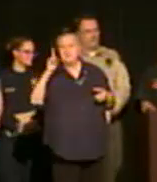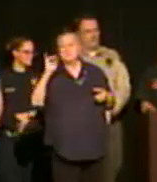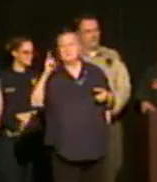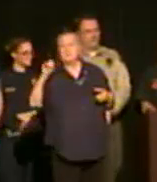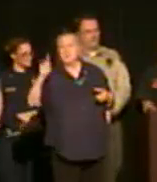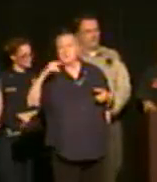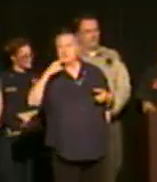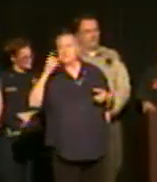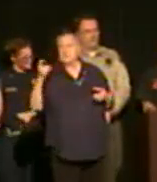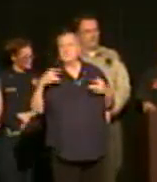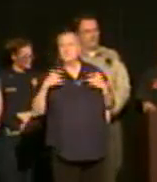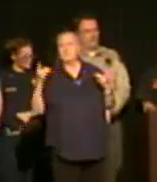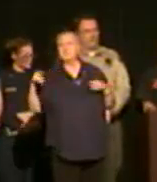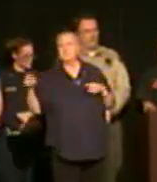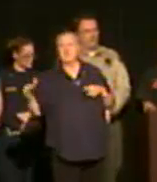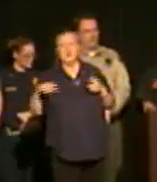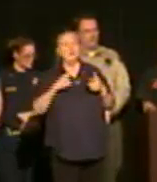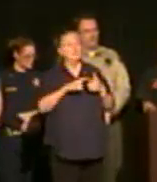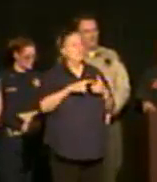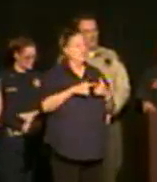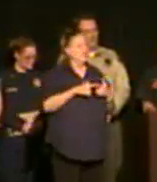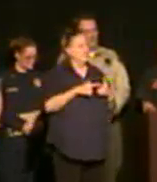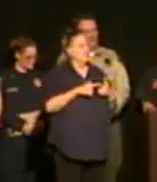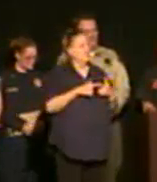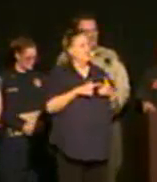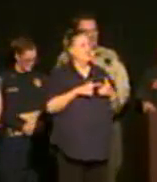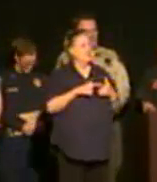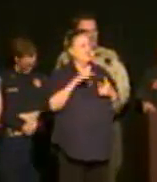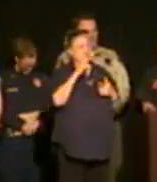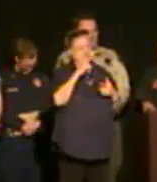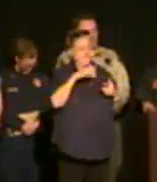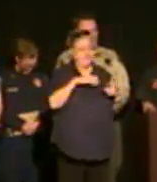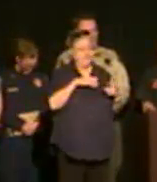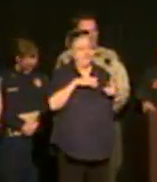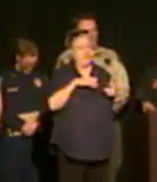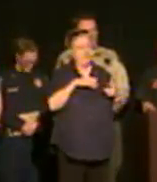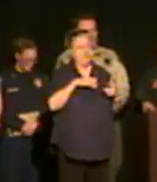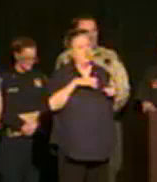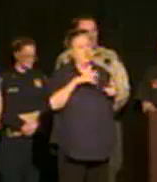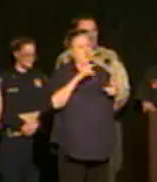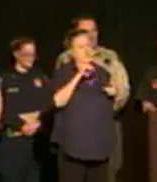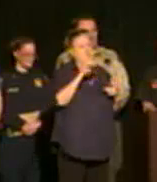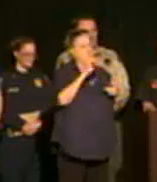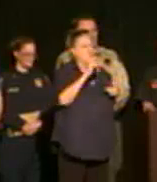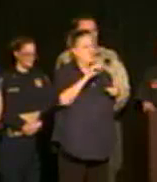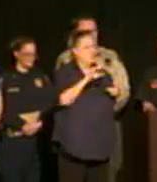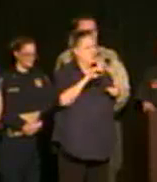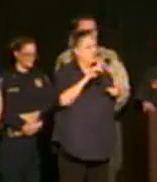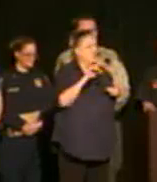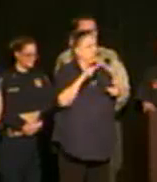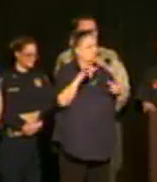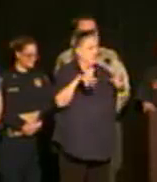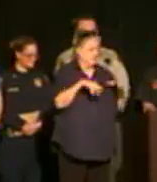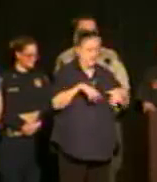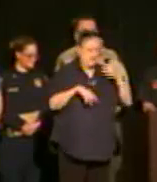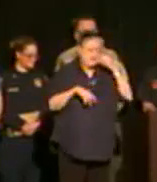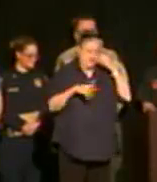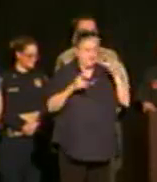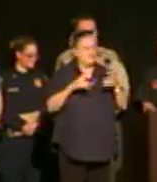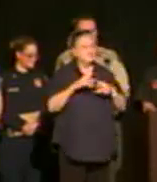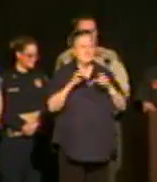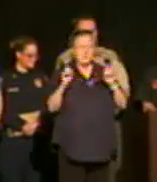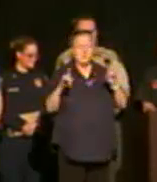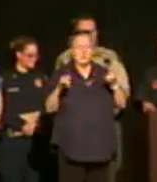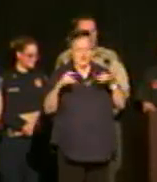I tell him what's going on, and then the female dispatcher picks up, and she says,